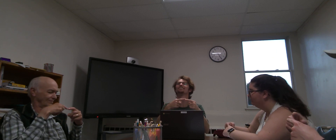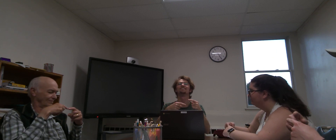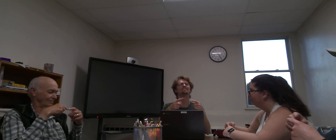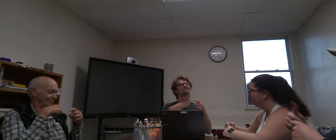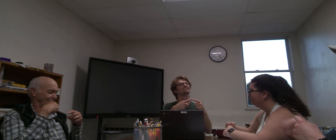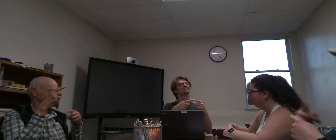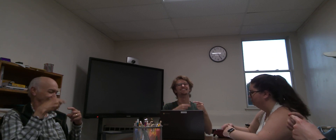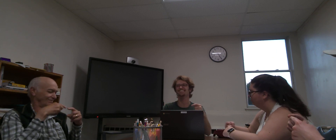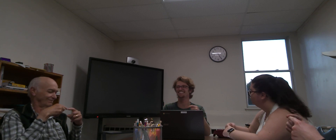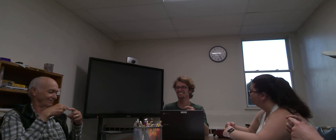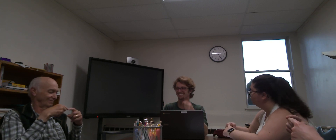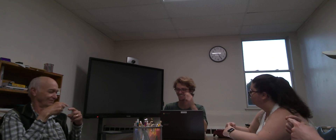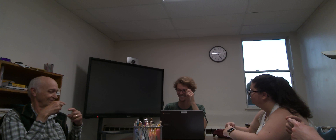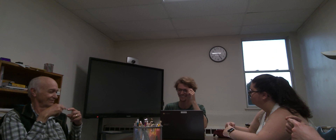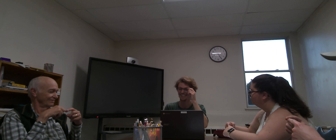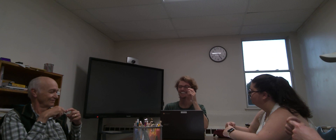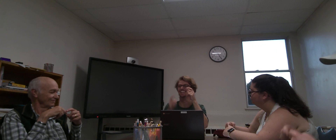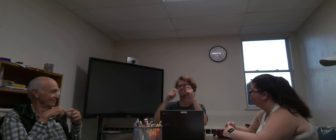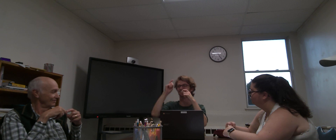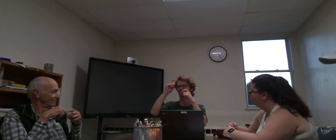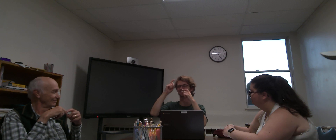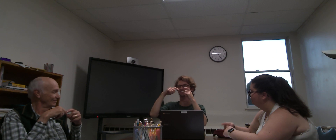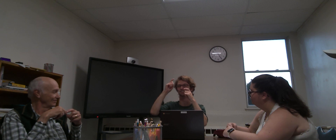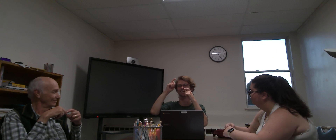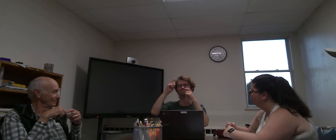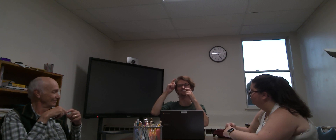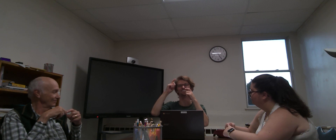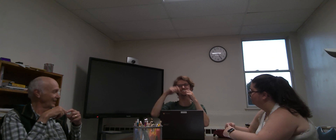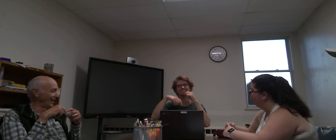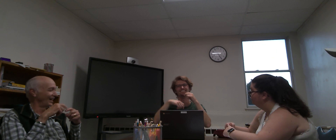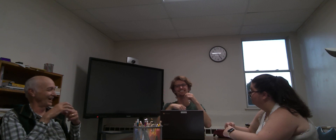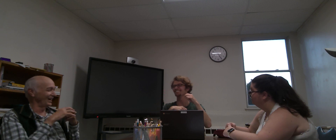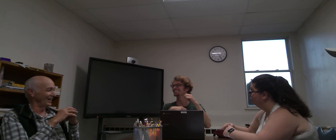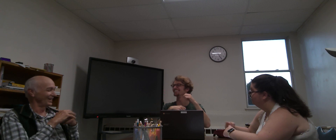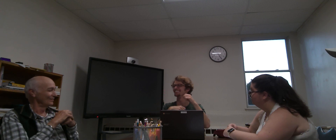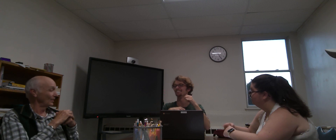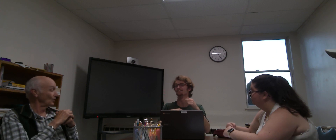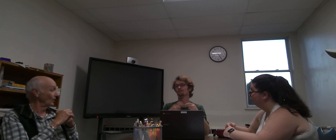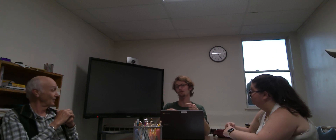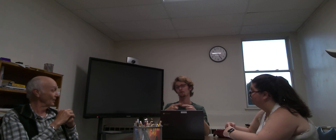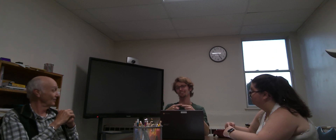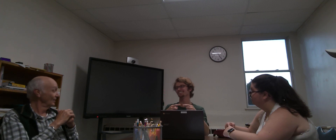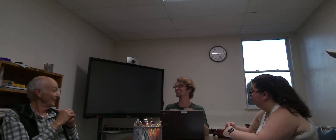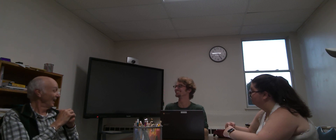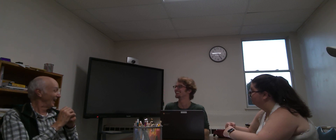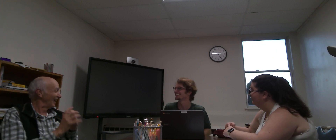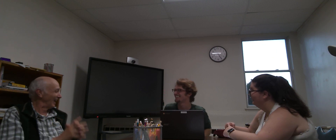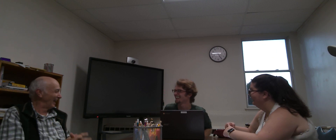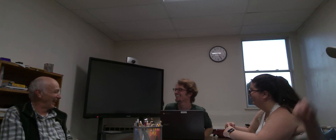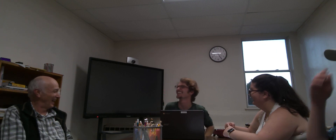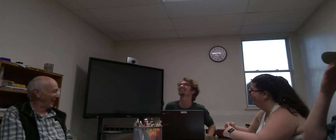uh-oh. Can anyone raise one eyebrow? My dog can. Your